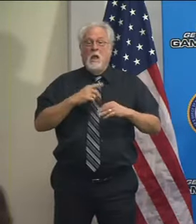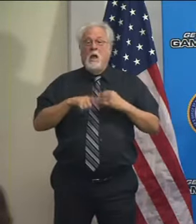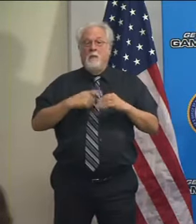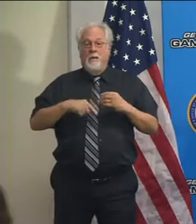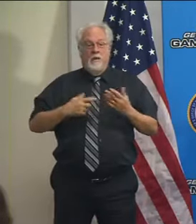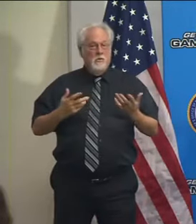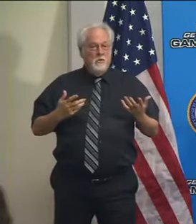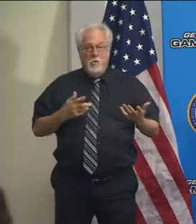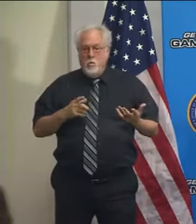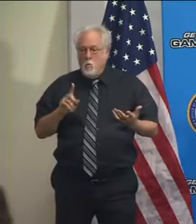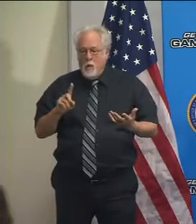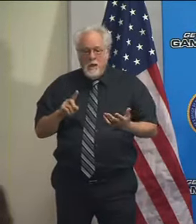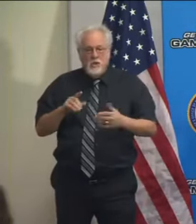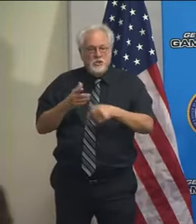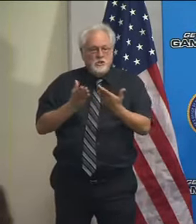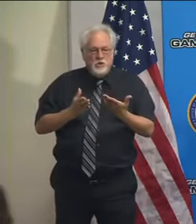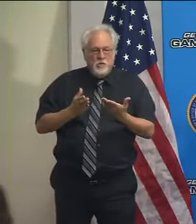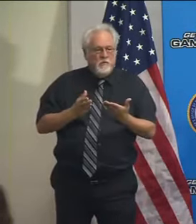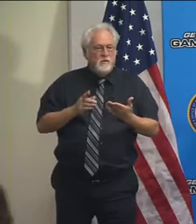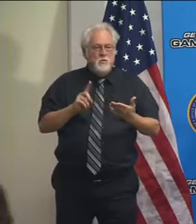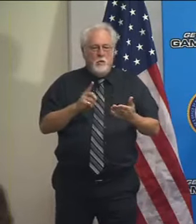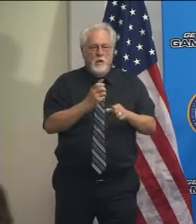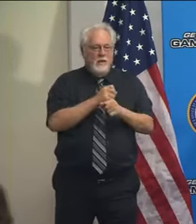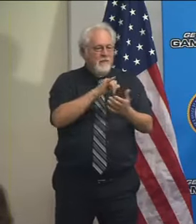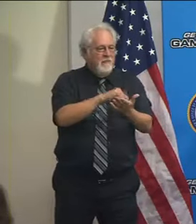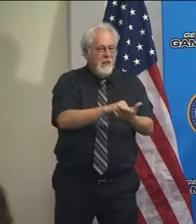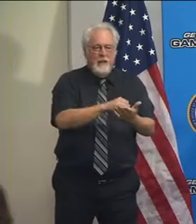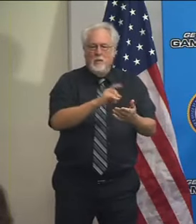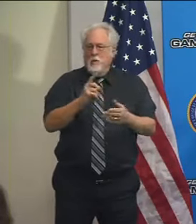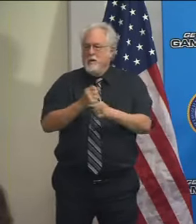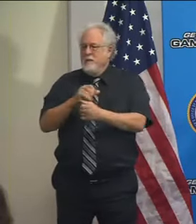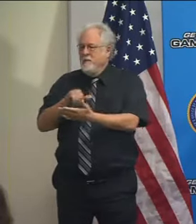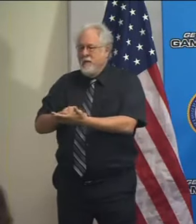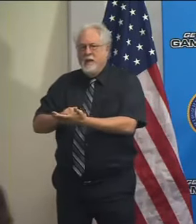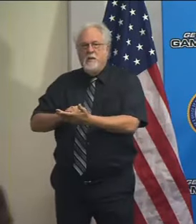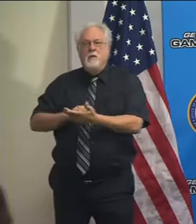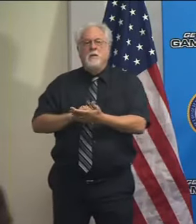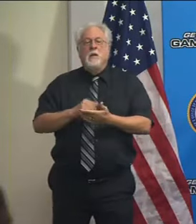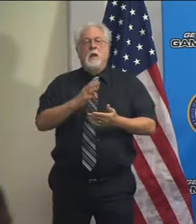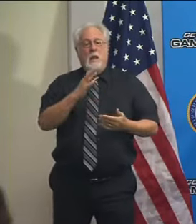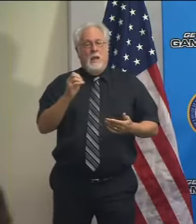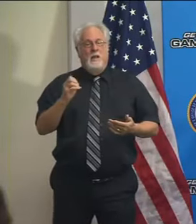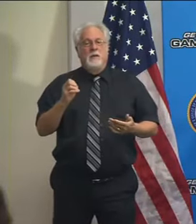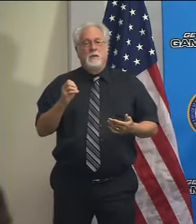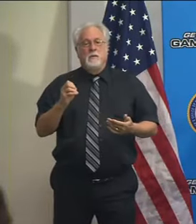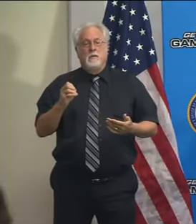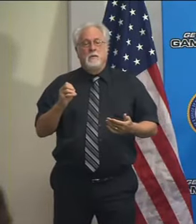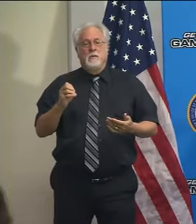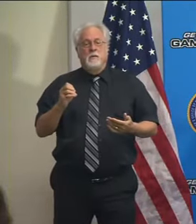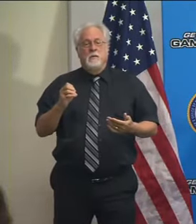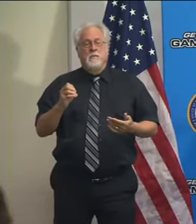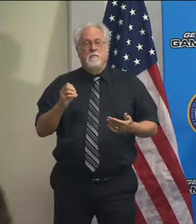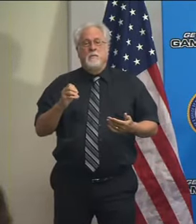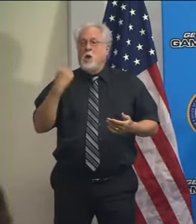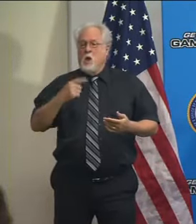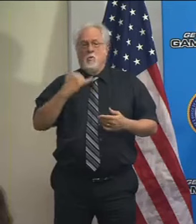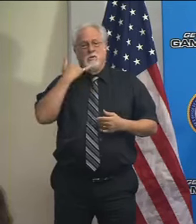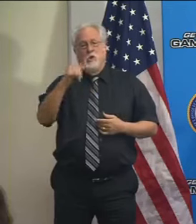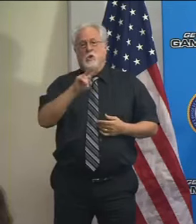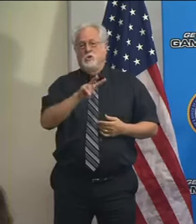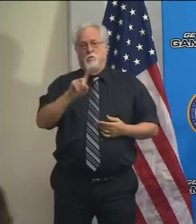the availability of certain resources, the location of different services, and so forth. You always